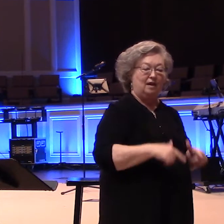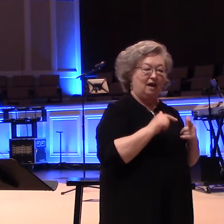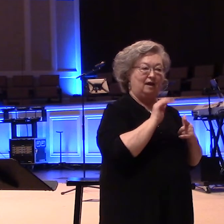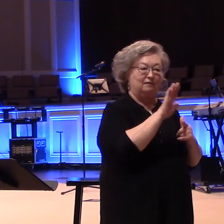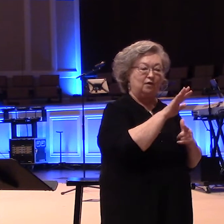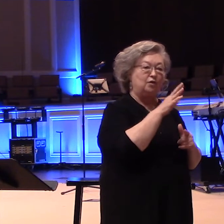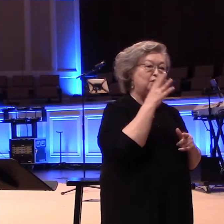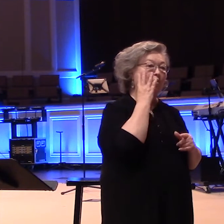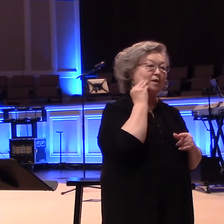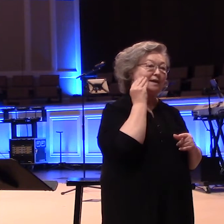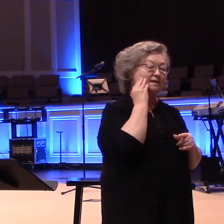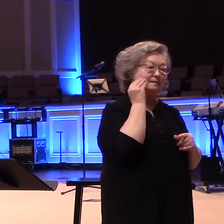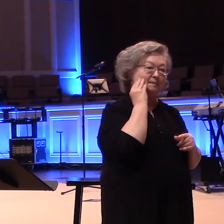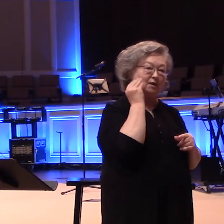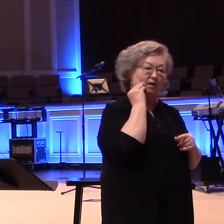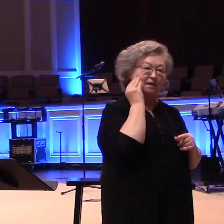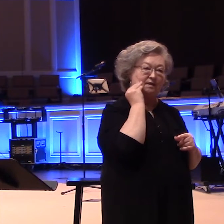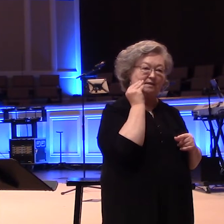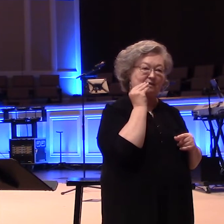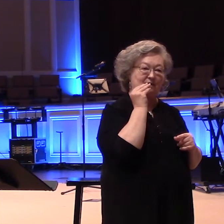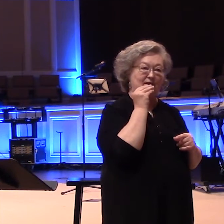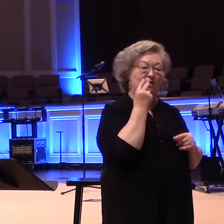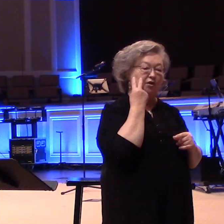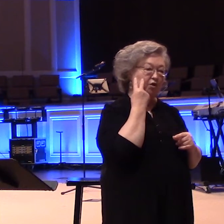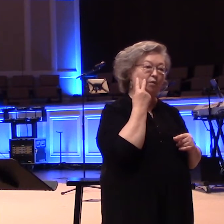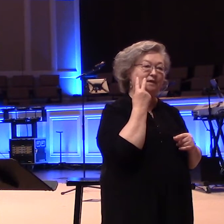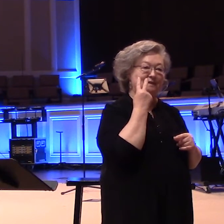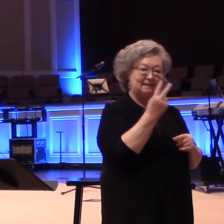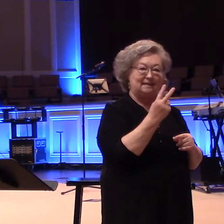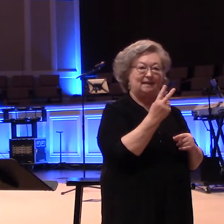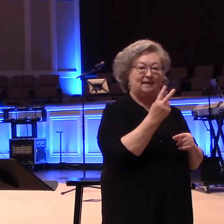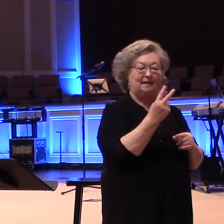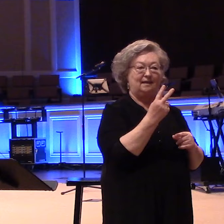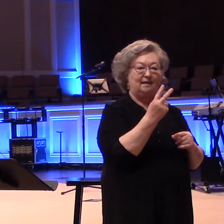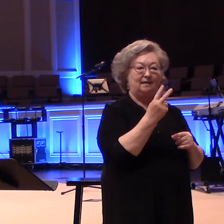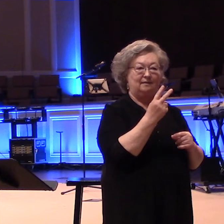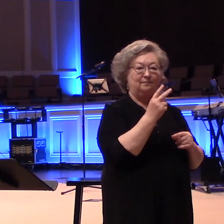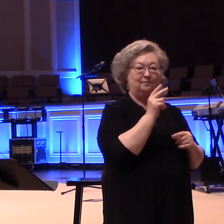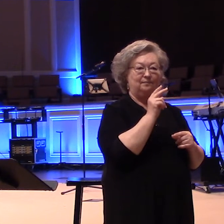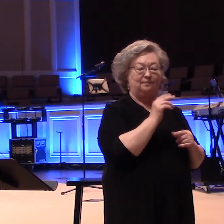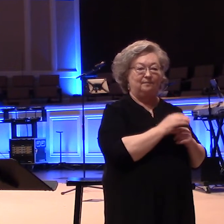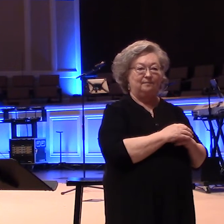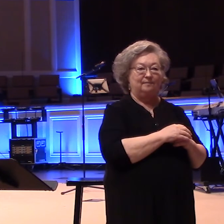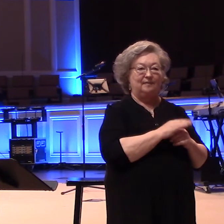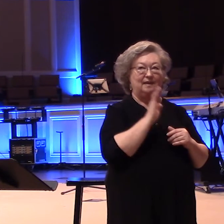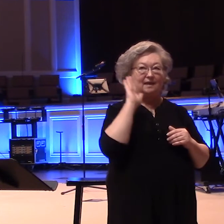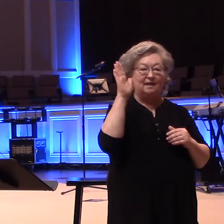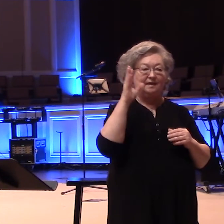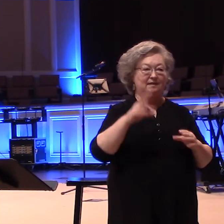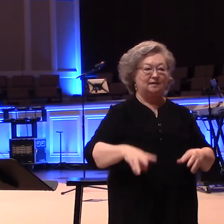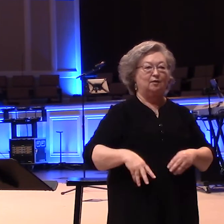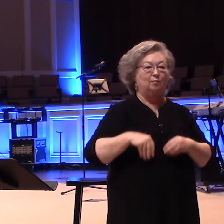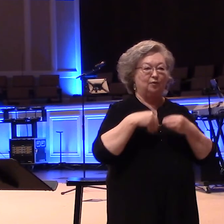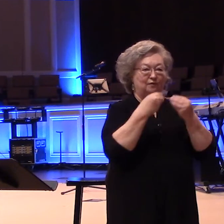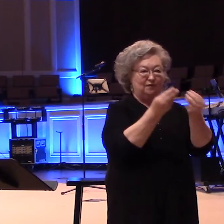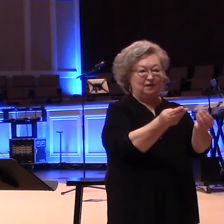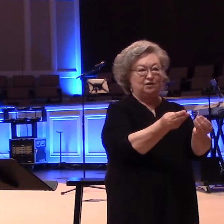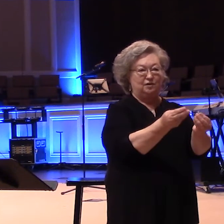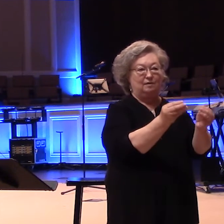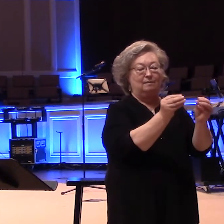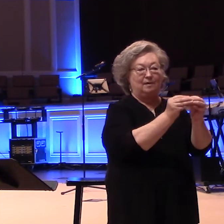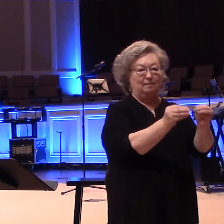that we were created and redeemed for. All of it. That needs to be the answer. And then finally,